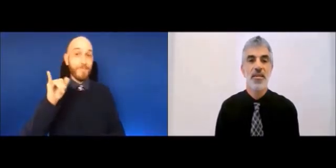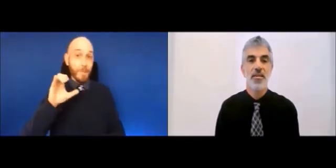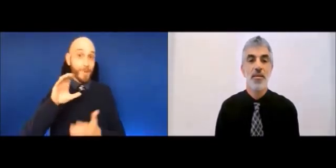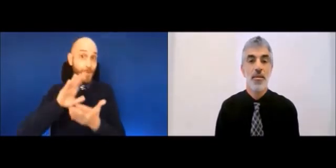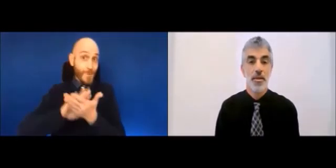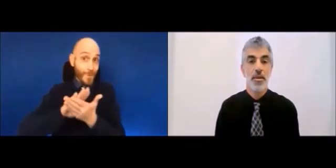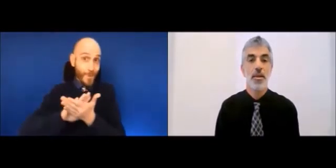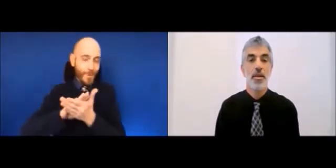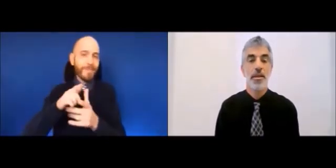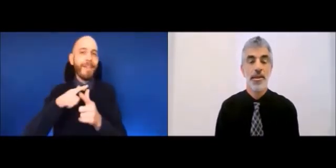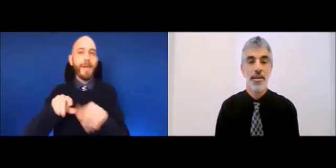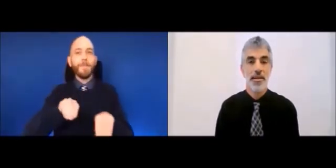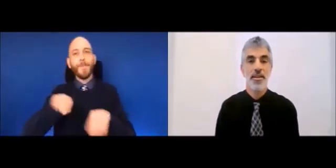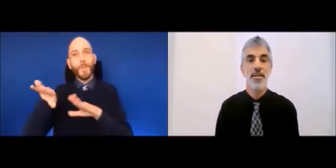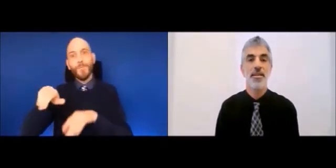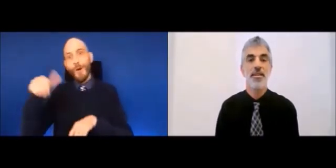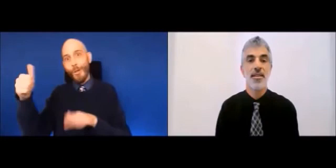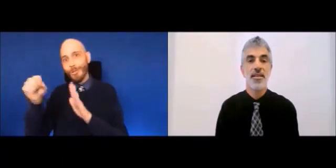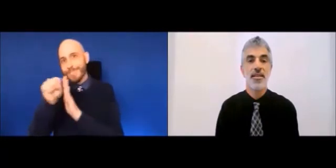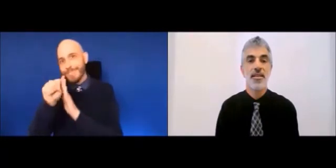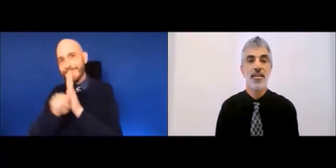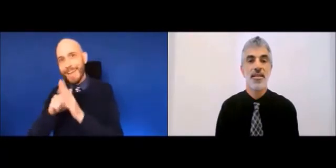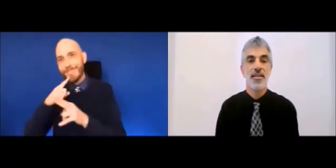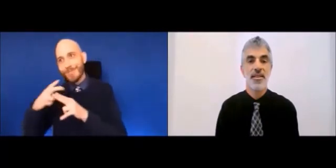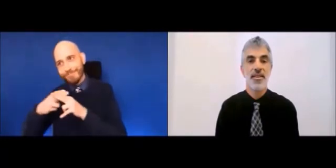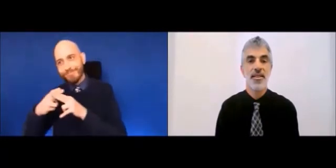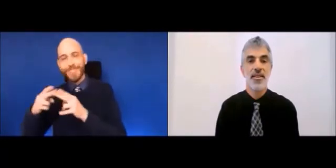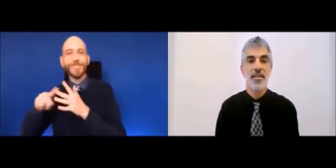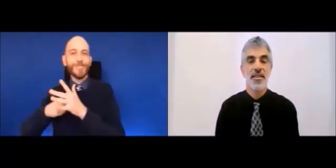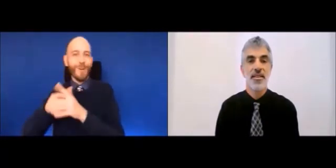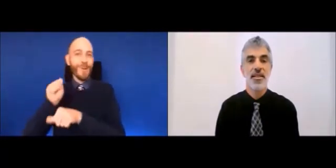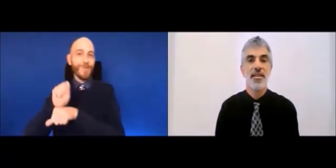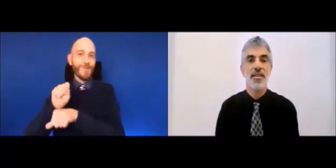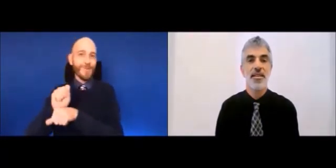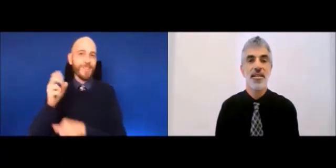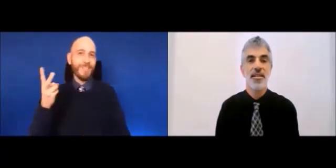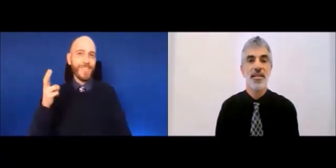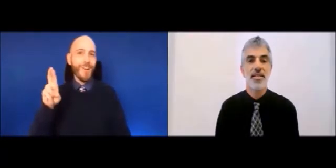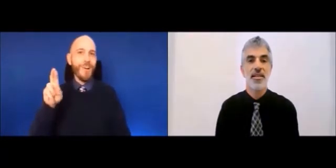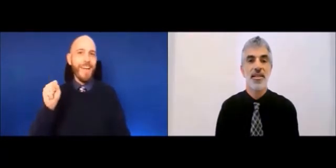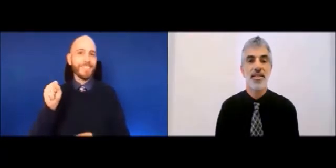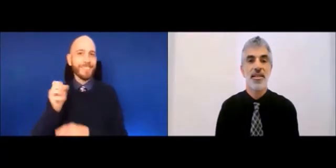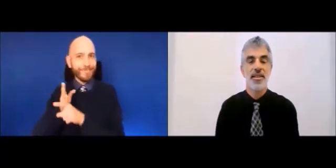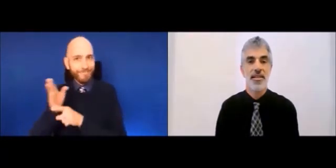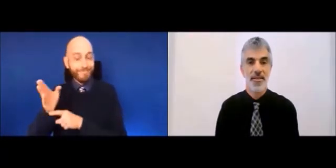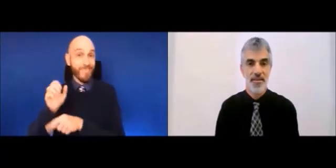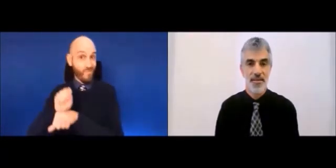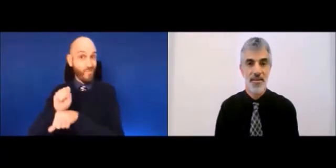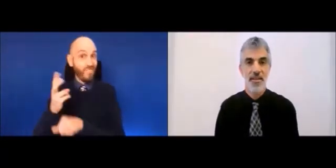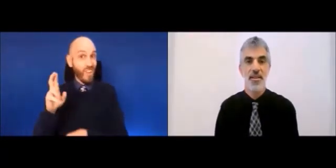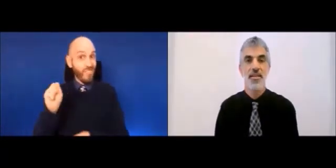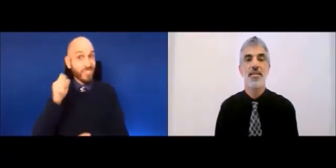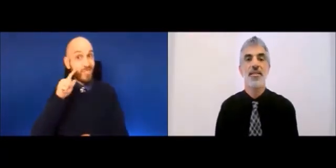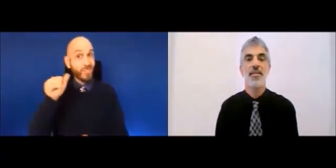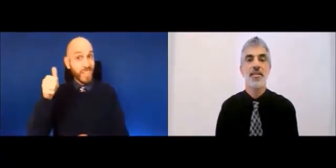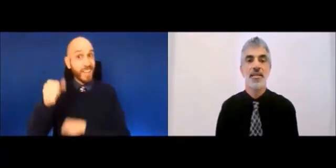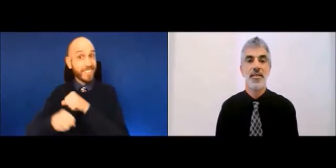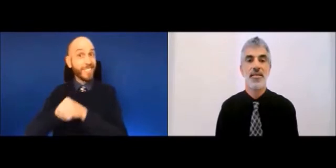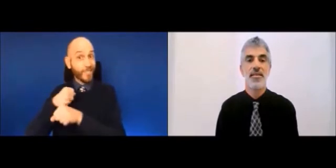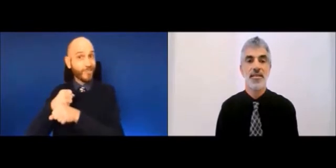I was with Mesa Public Schools for a short time before moving out of state, where I started working in video relay service, and I worked in VRS